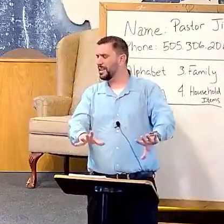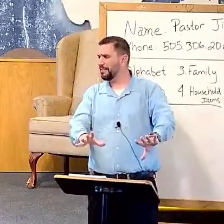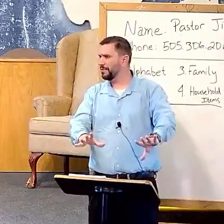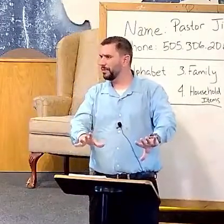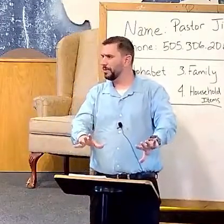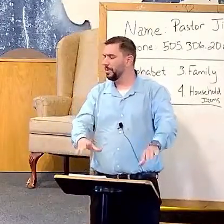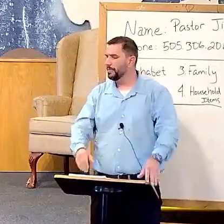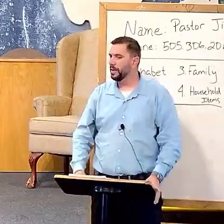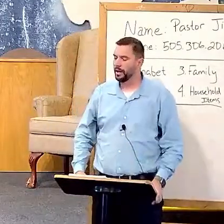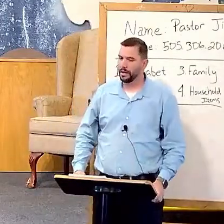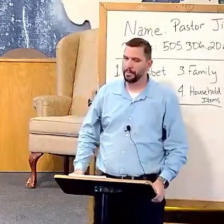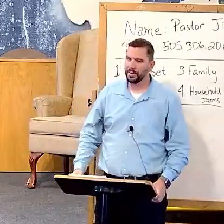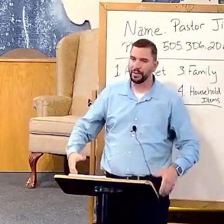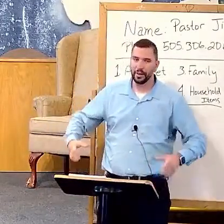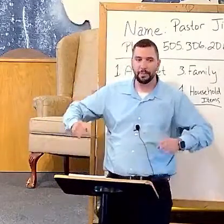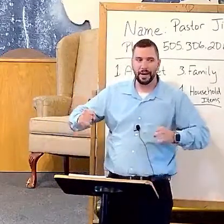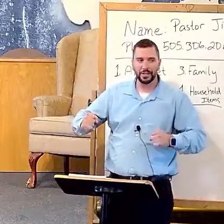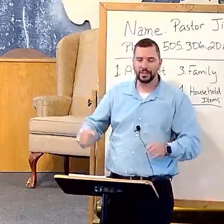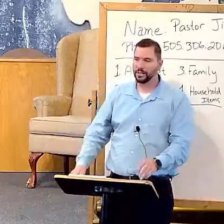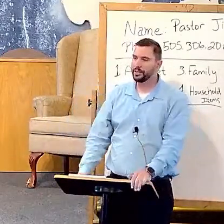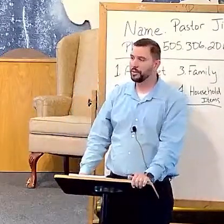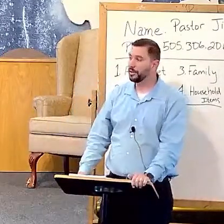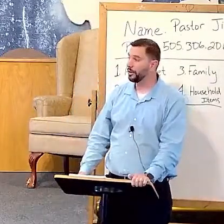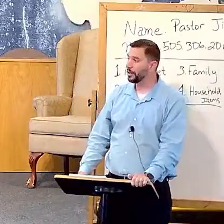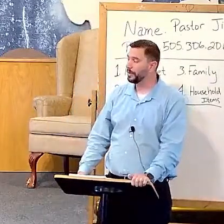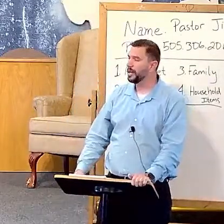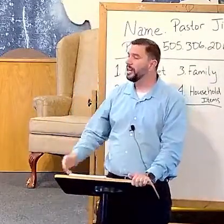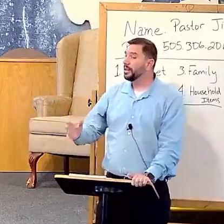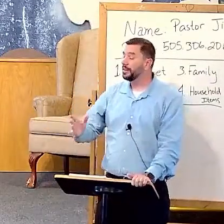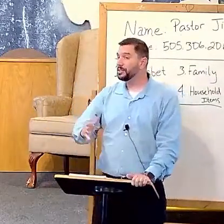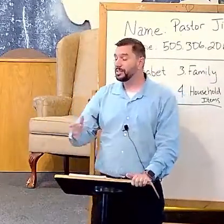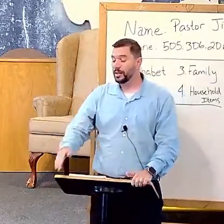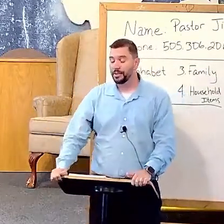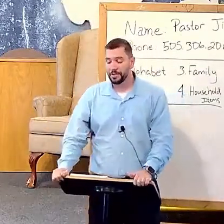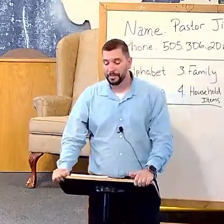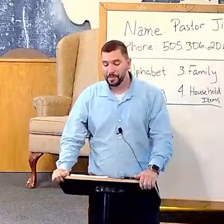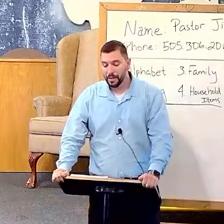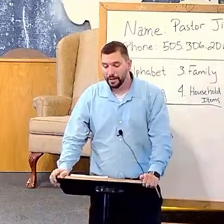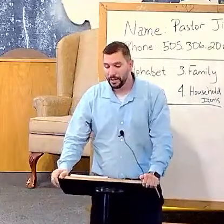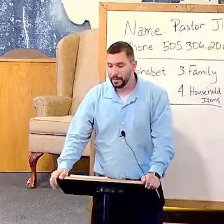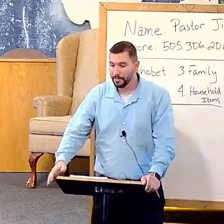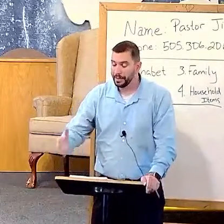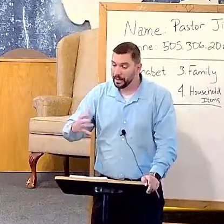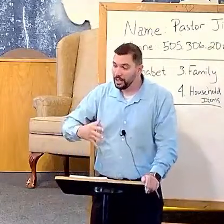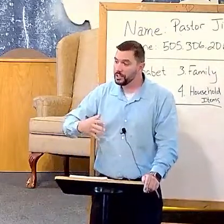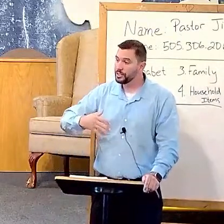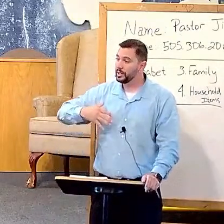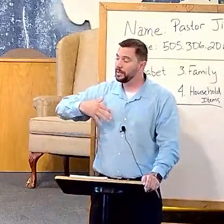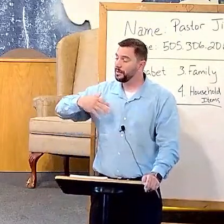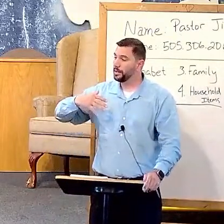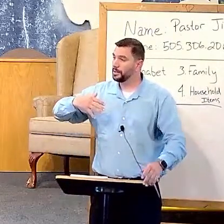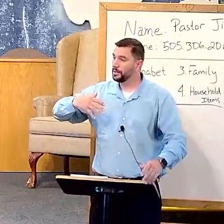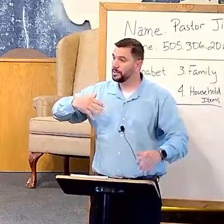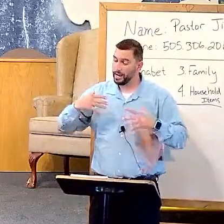food. But if you get all passionate, like you're in an argument, this is another thing. Because the signing